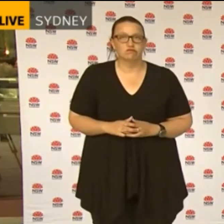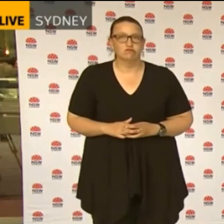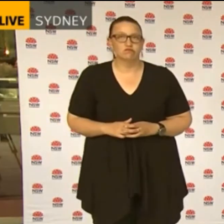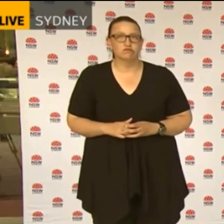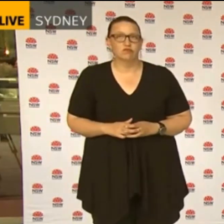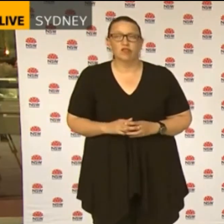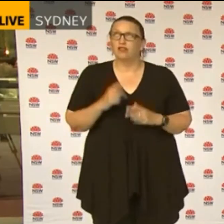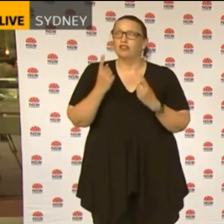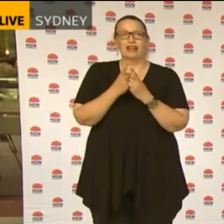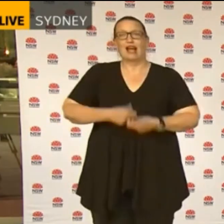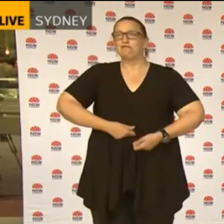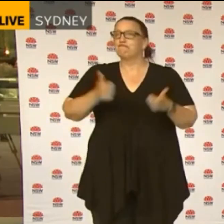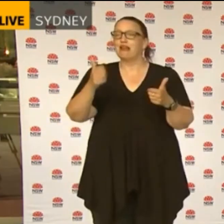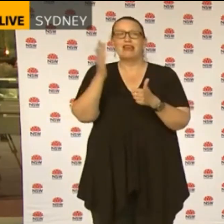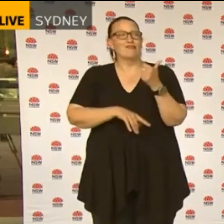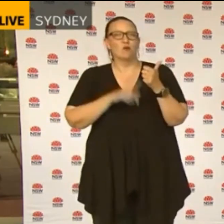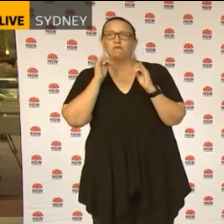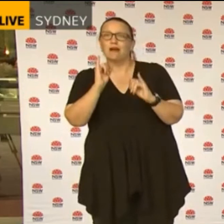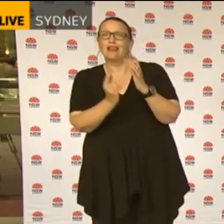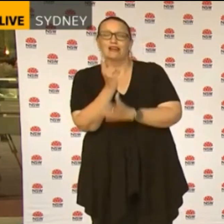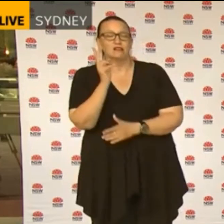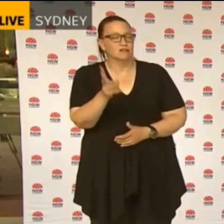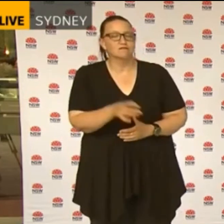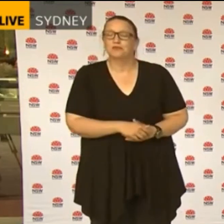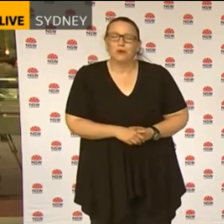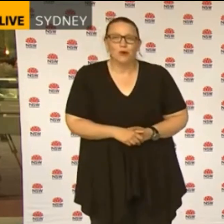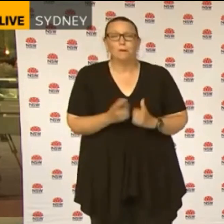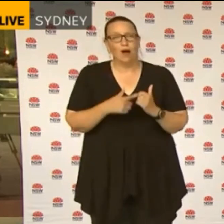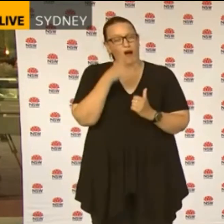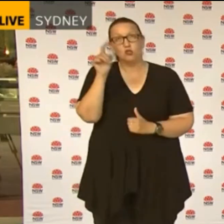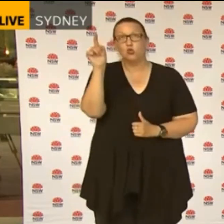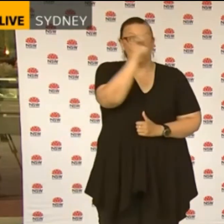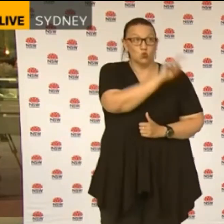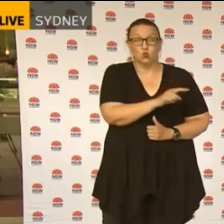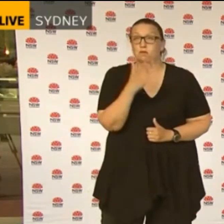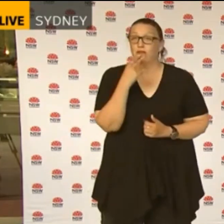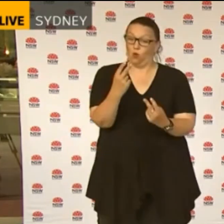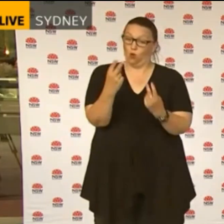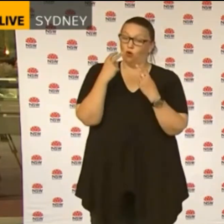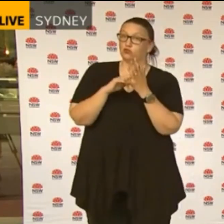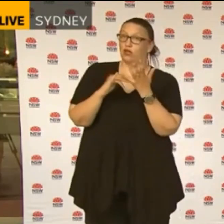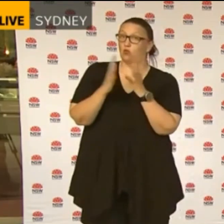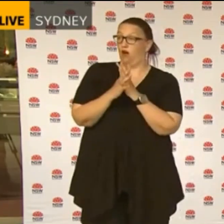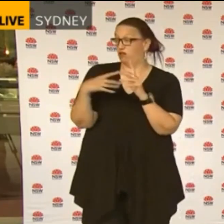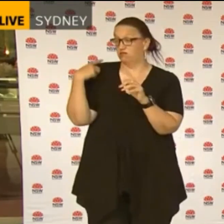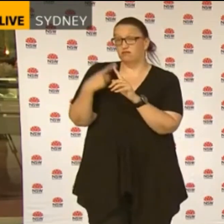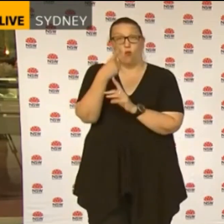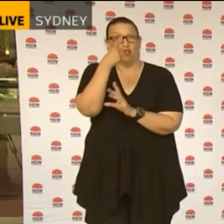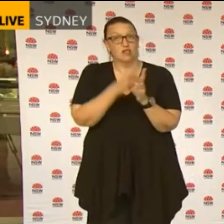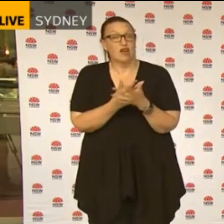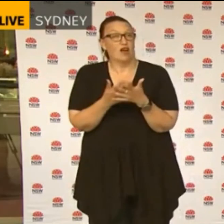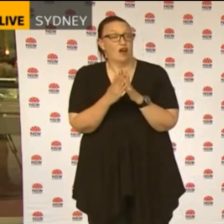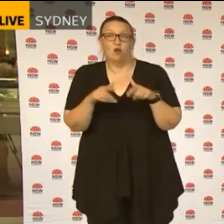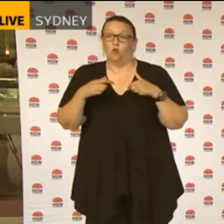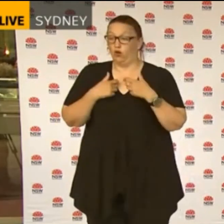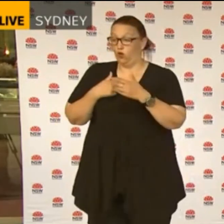know how volatile the situation is. But all I say is please look at our track record of how we've been dealing with the outbreaks, the way in